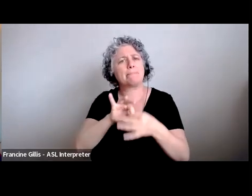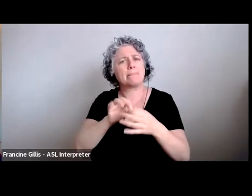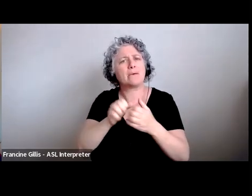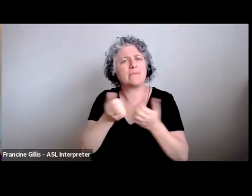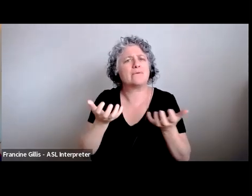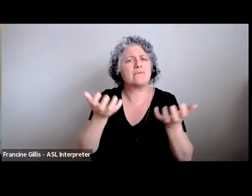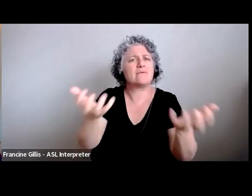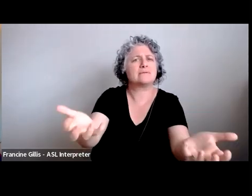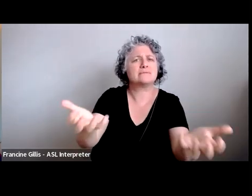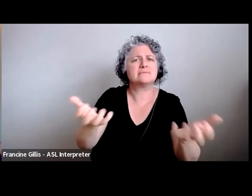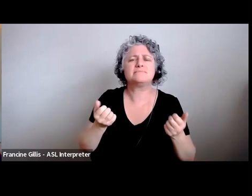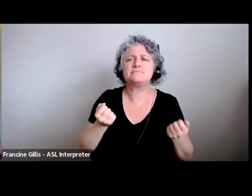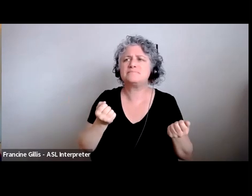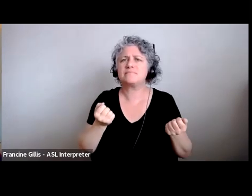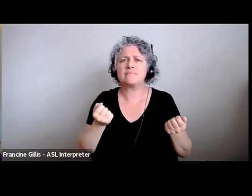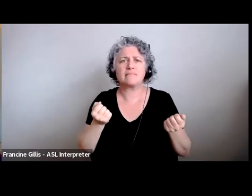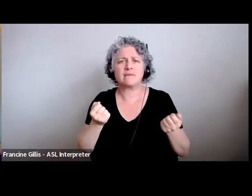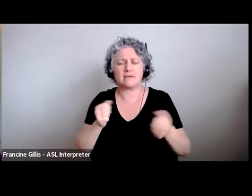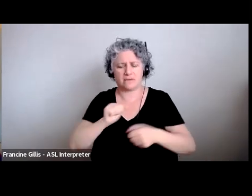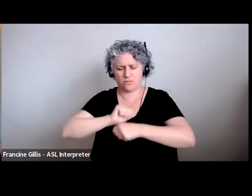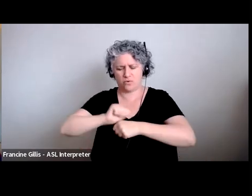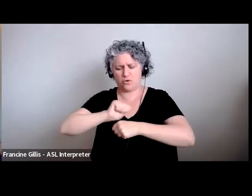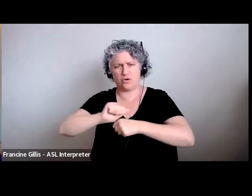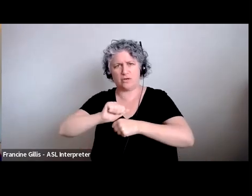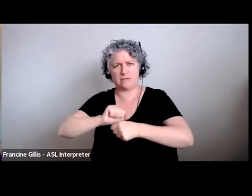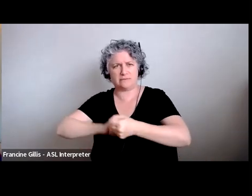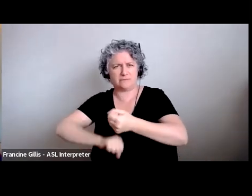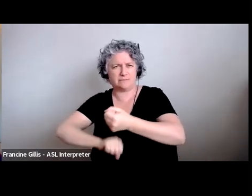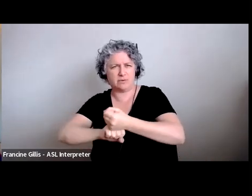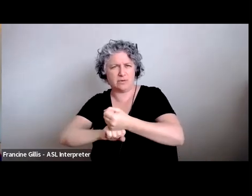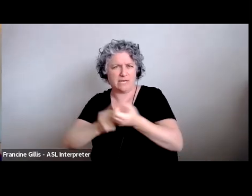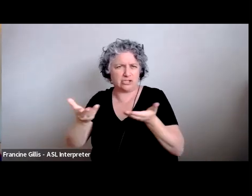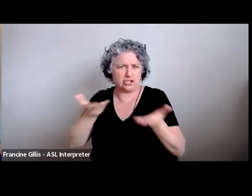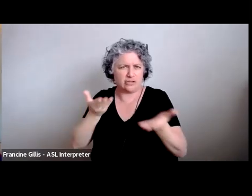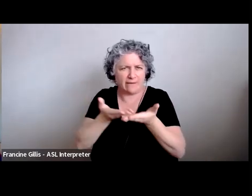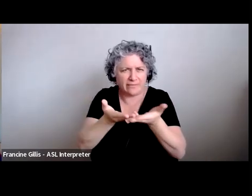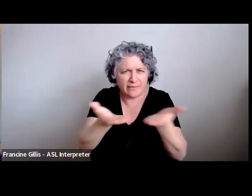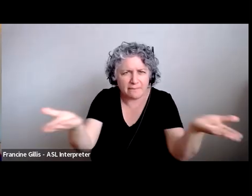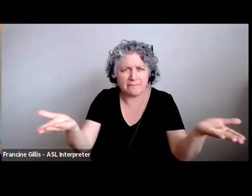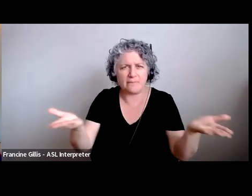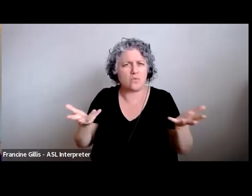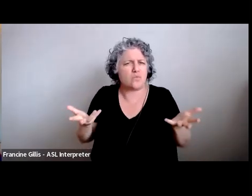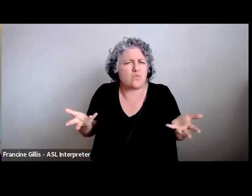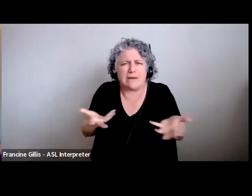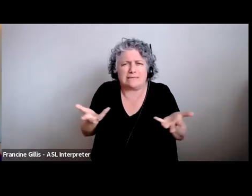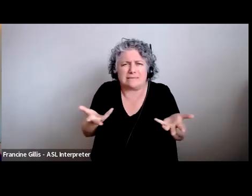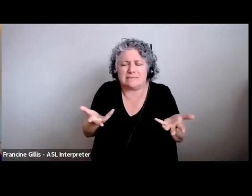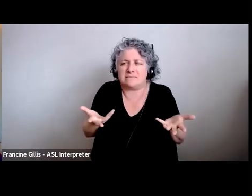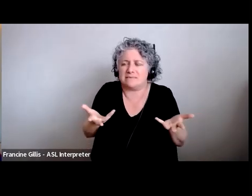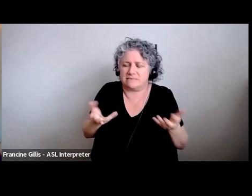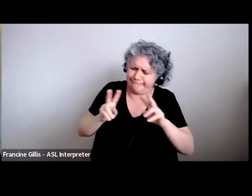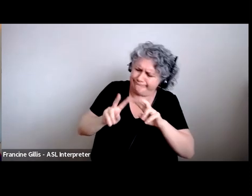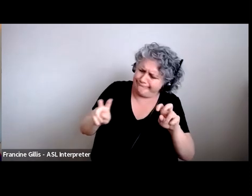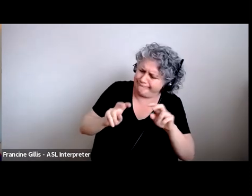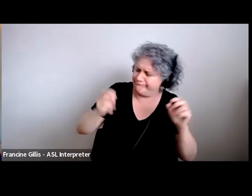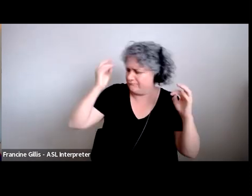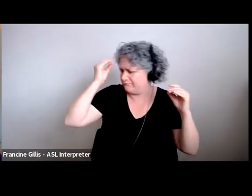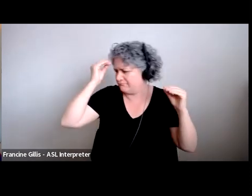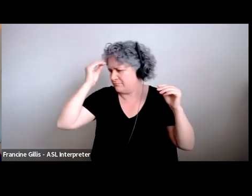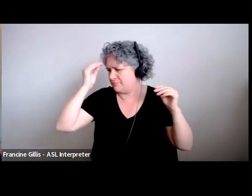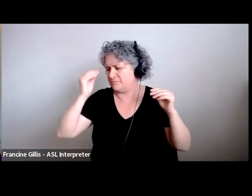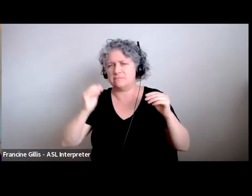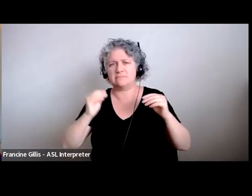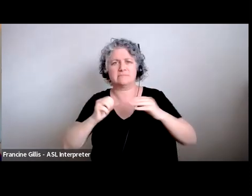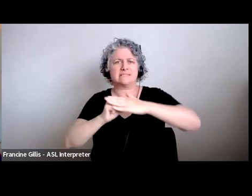is the work that is going to serve the audience. And in terms of thinking about what's on our